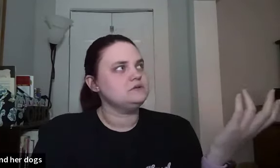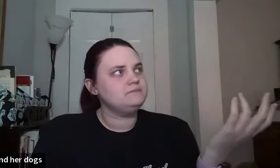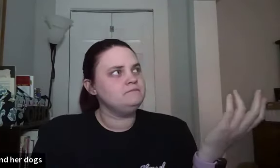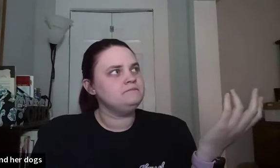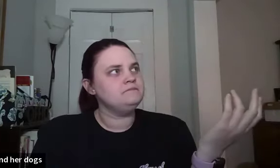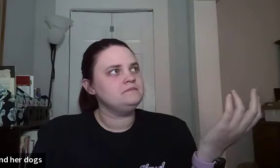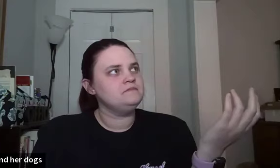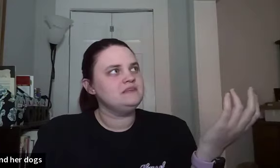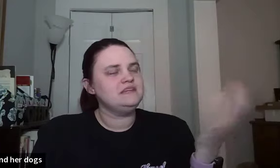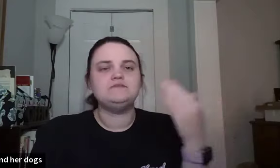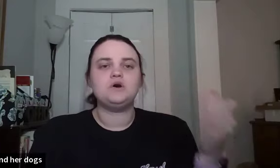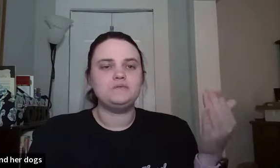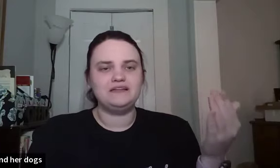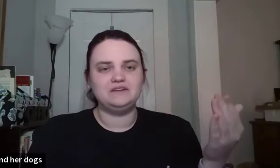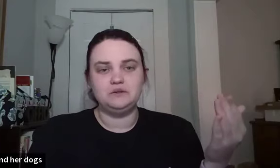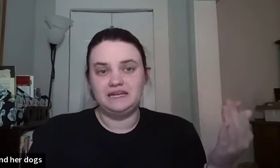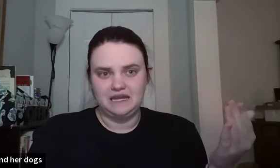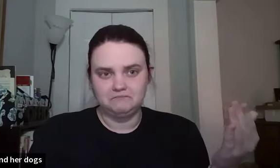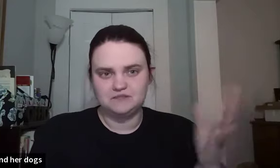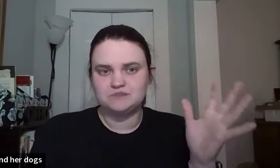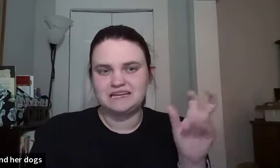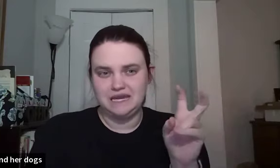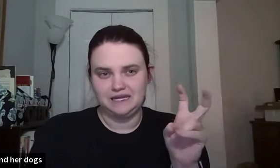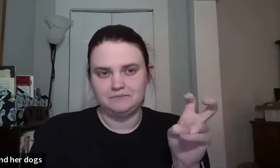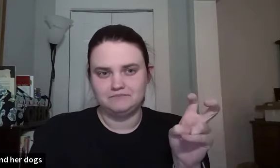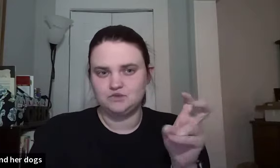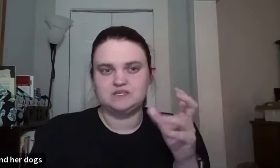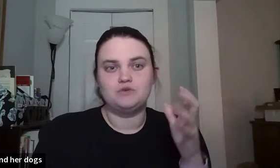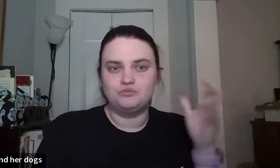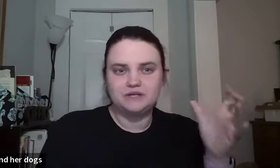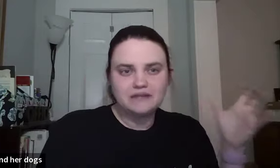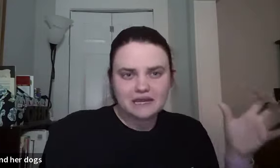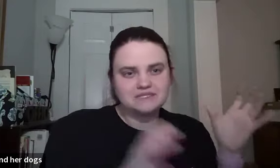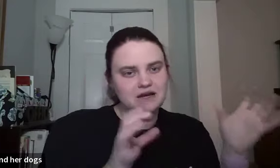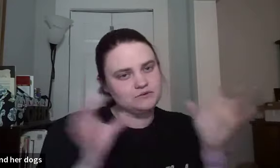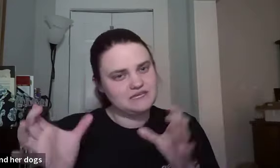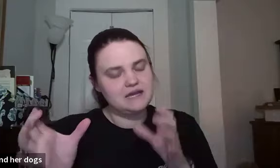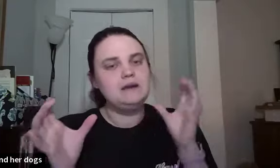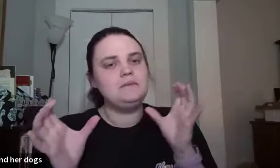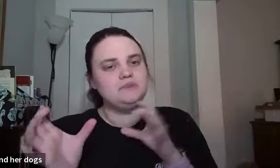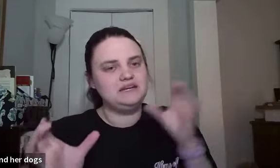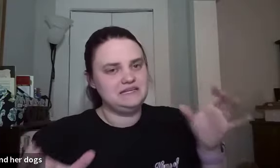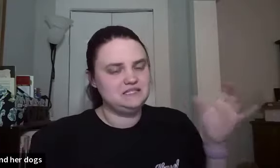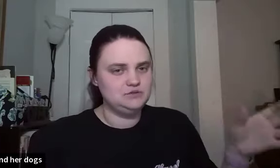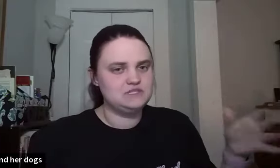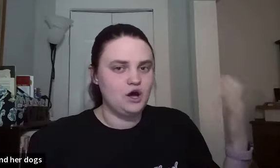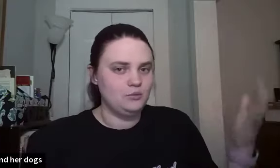word? Give your own like little nickname. It's almost like a nickname. So it's not a real name, it's not a real sign, but it is used to help kind